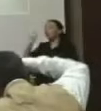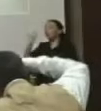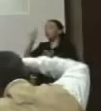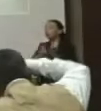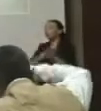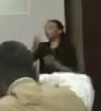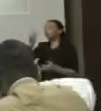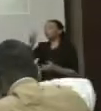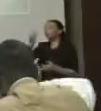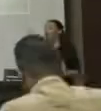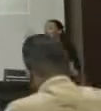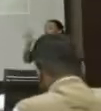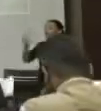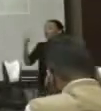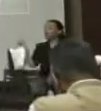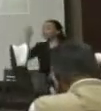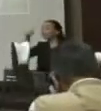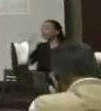in 2015.